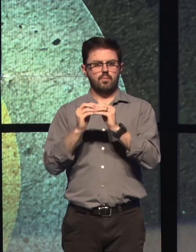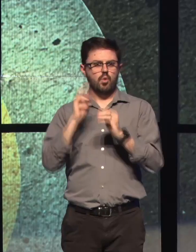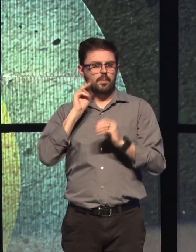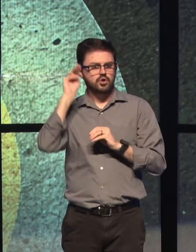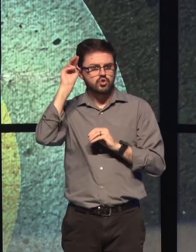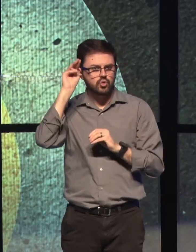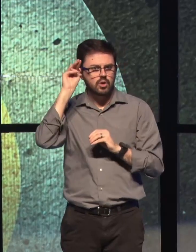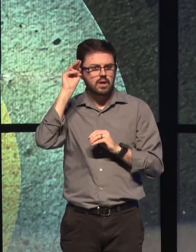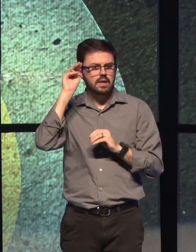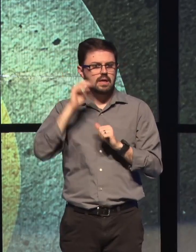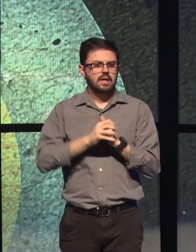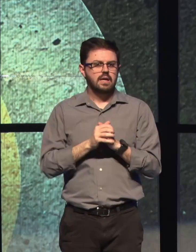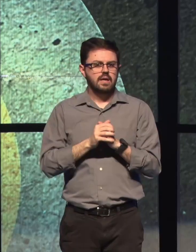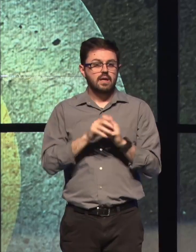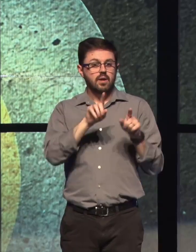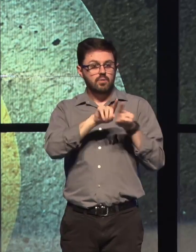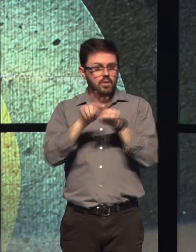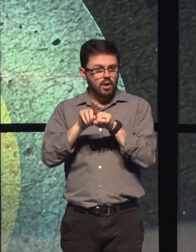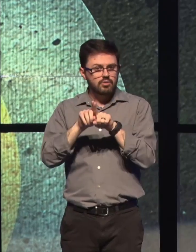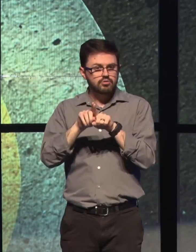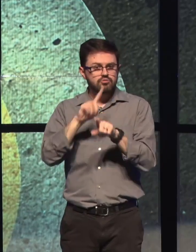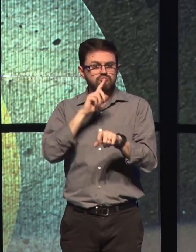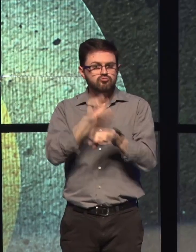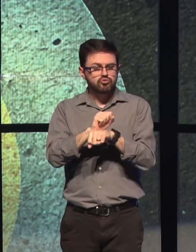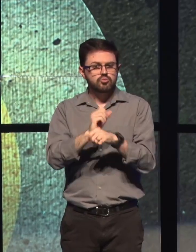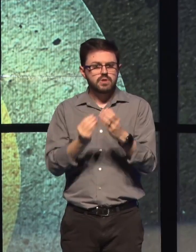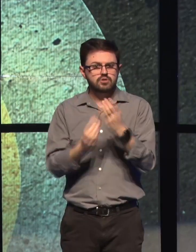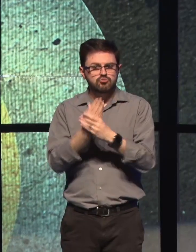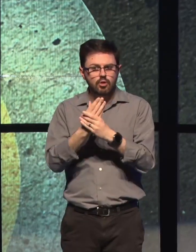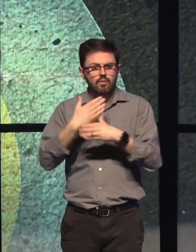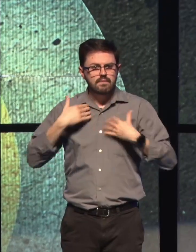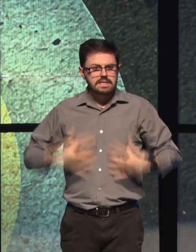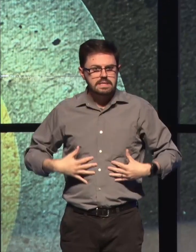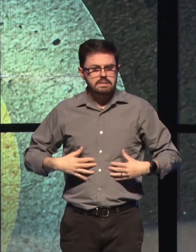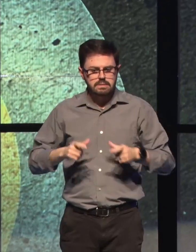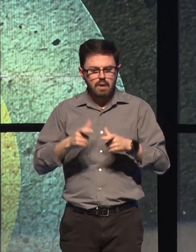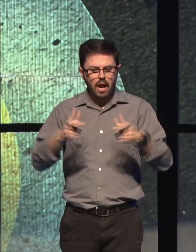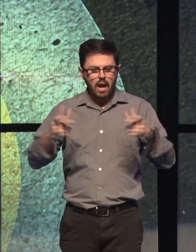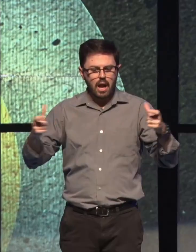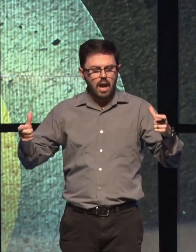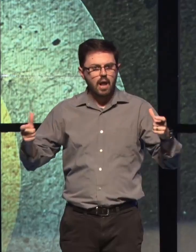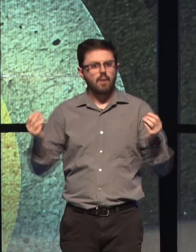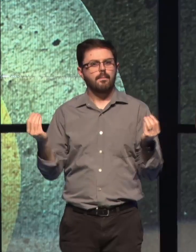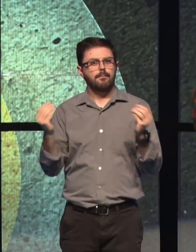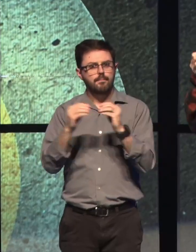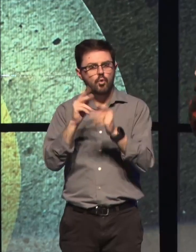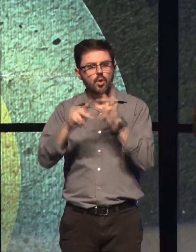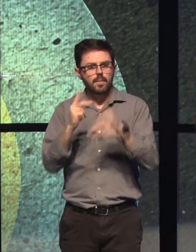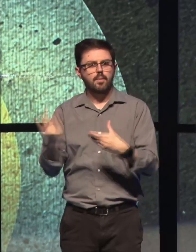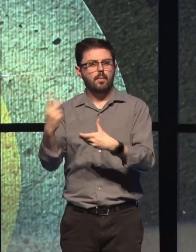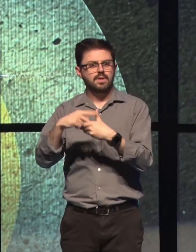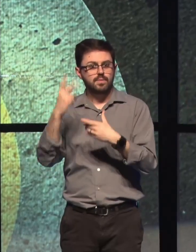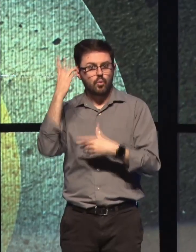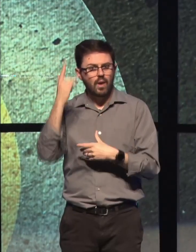caring. But I believe it will also grow numerically. You know why? Because we all need